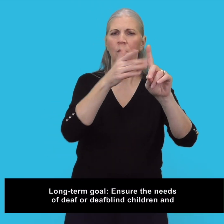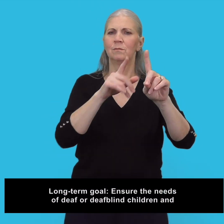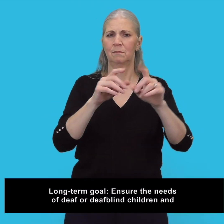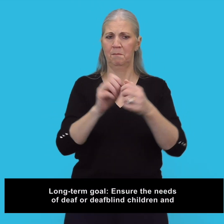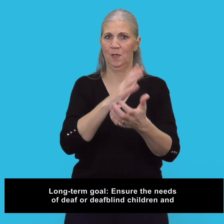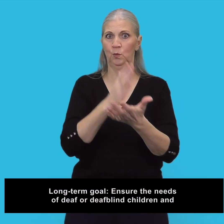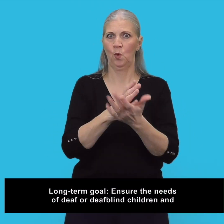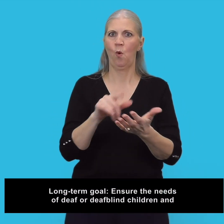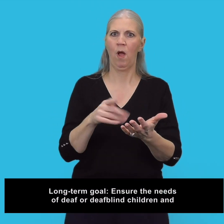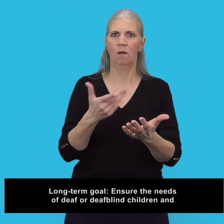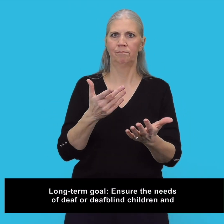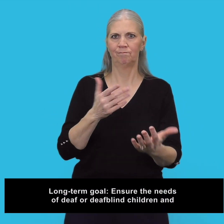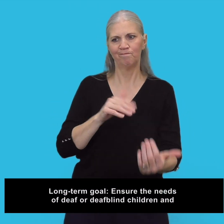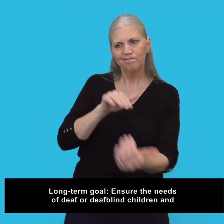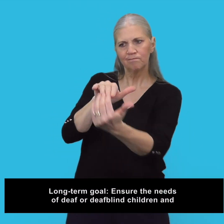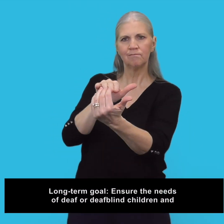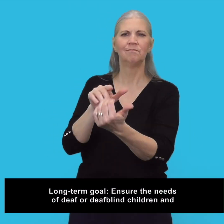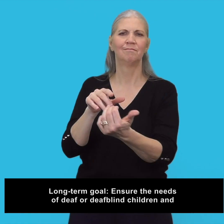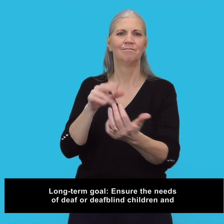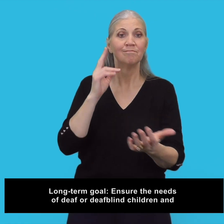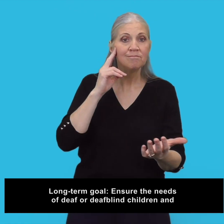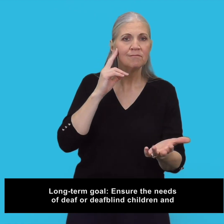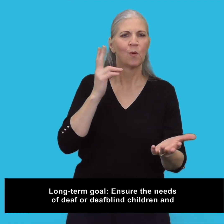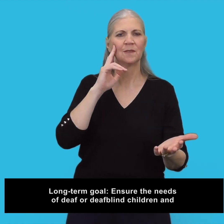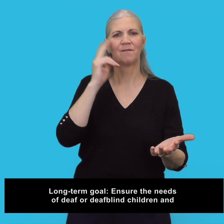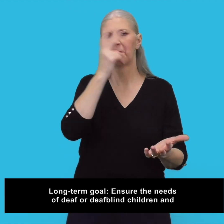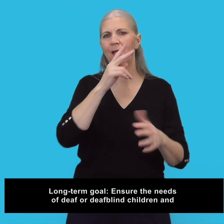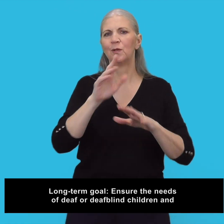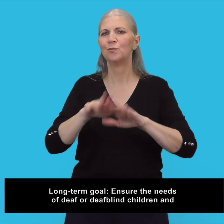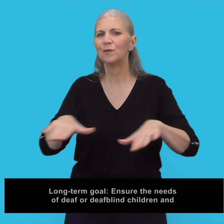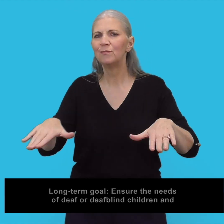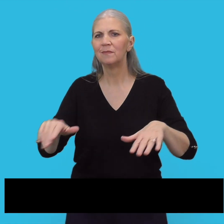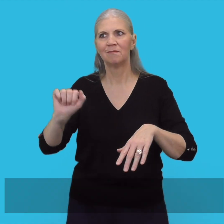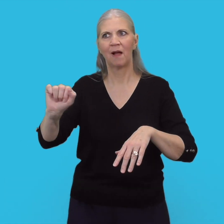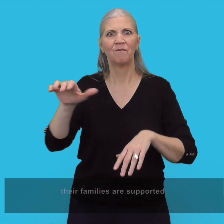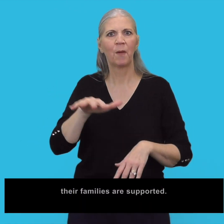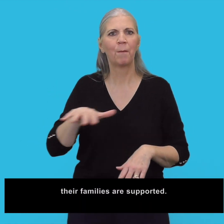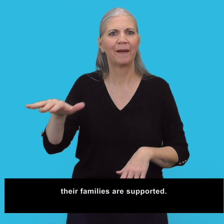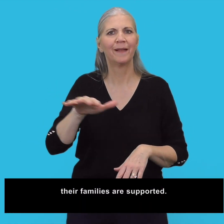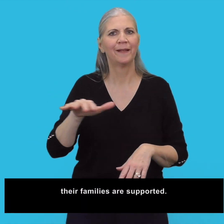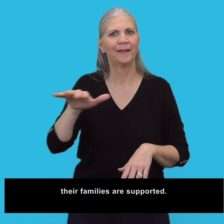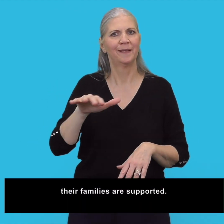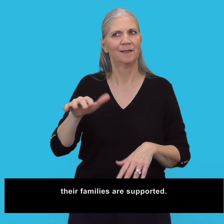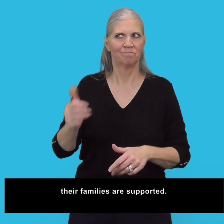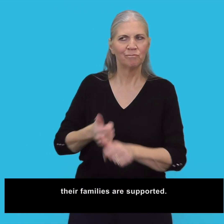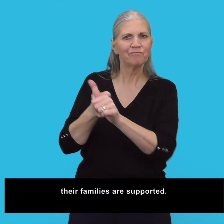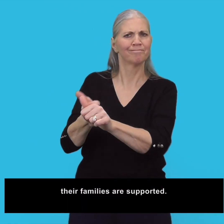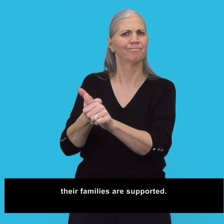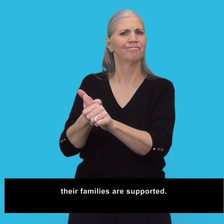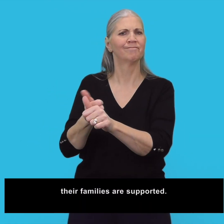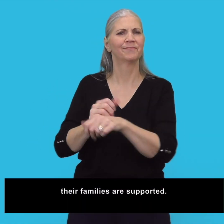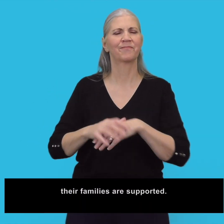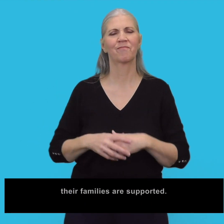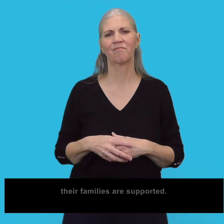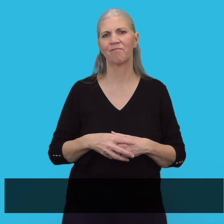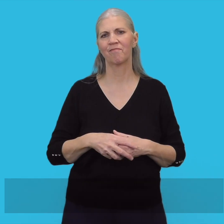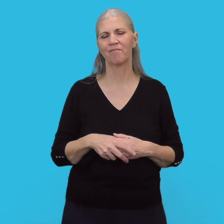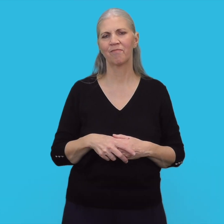Long-term goal. Ensure the needs of deaf or deafblind children and their families are supported.